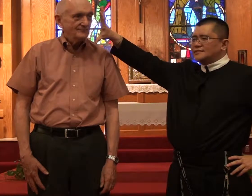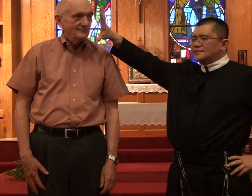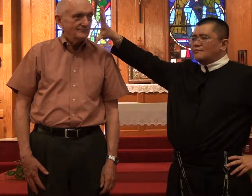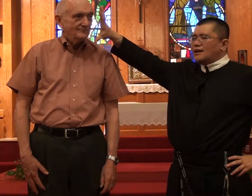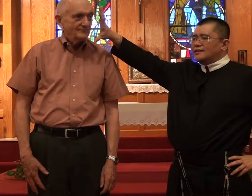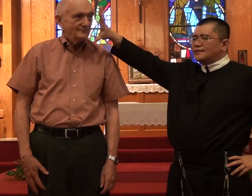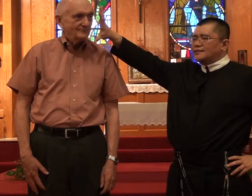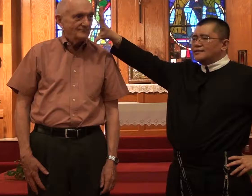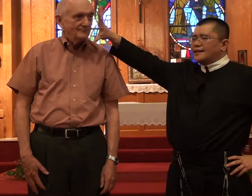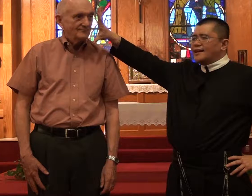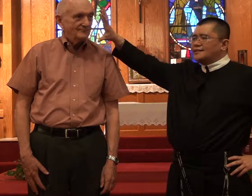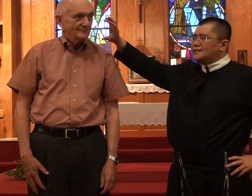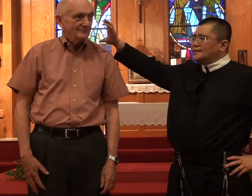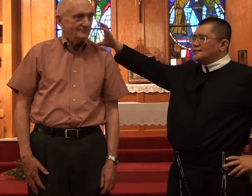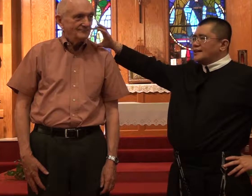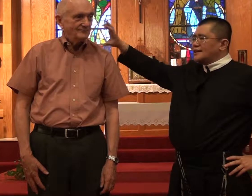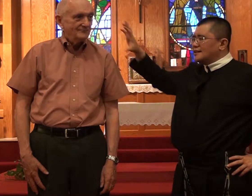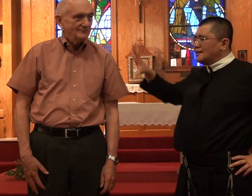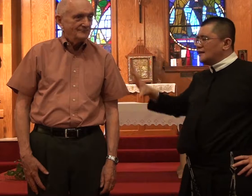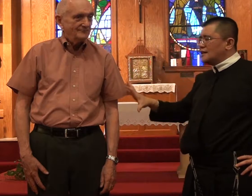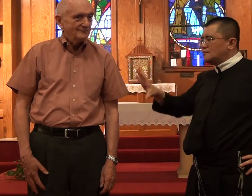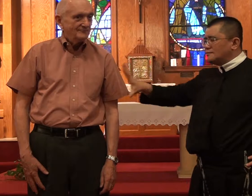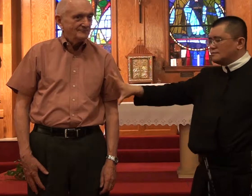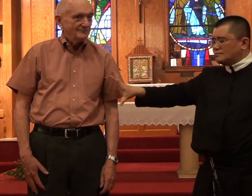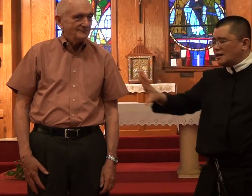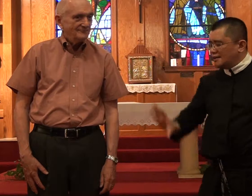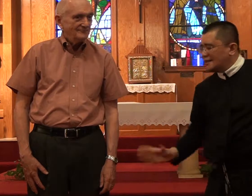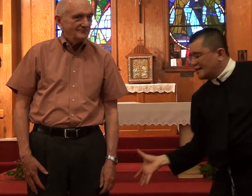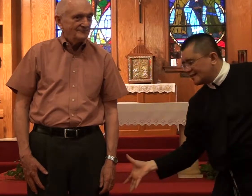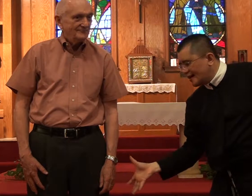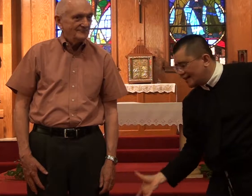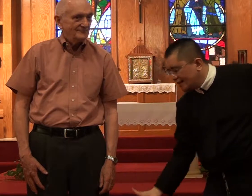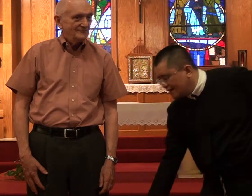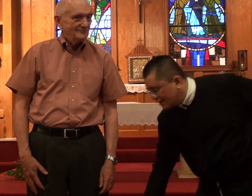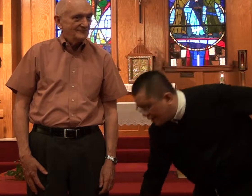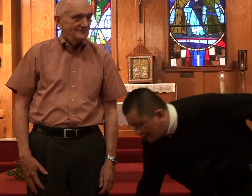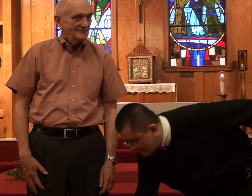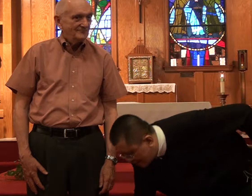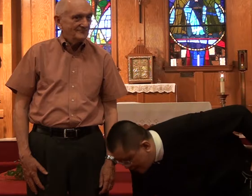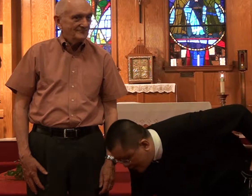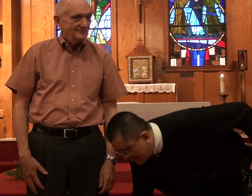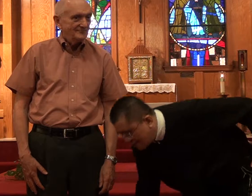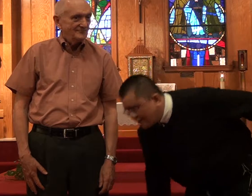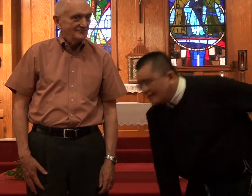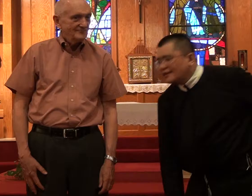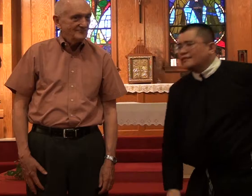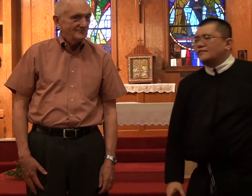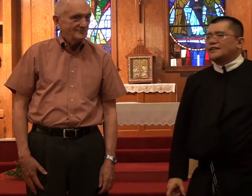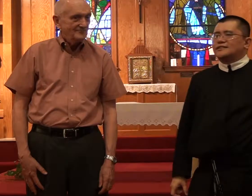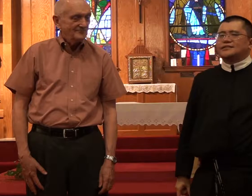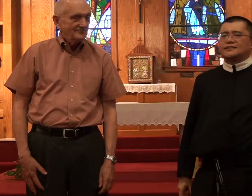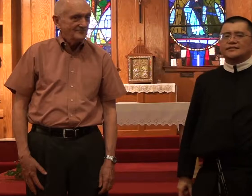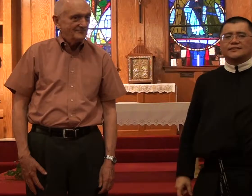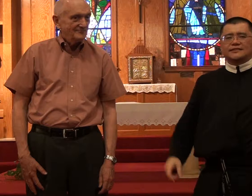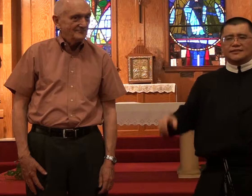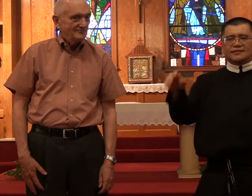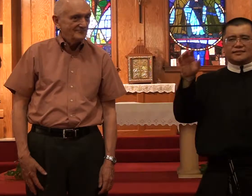The body. Head, neck, arm, body, thigh, calf, and feet.